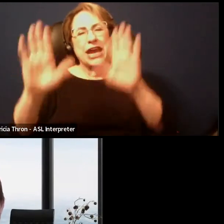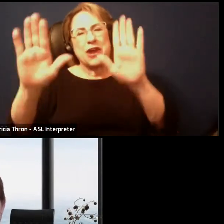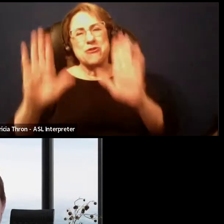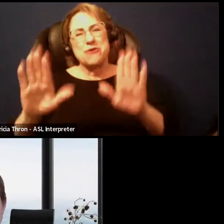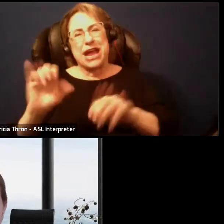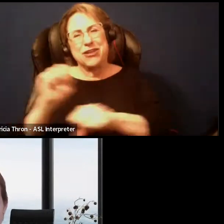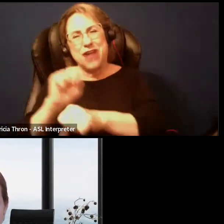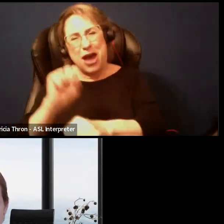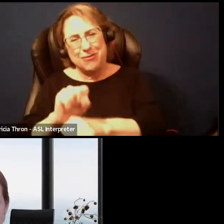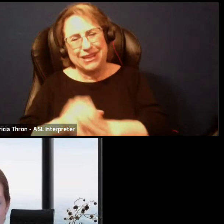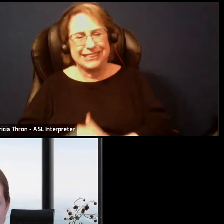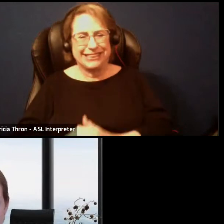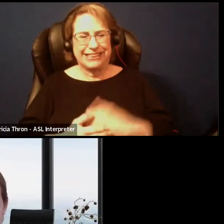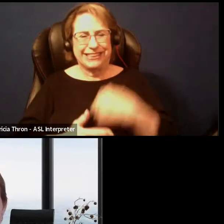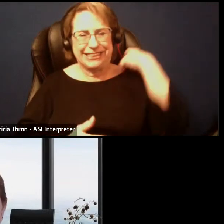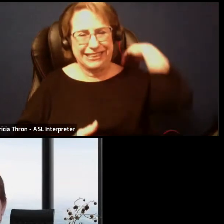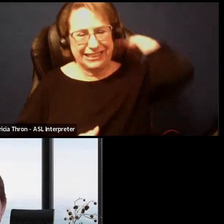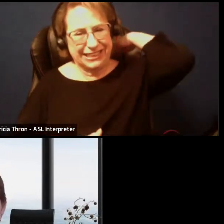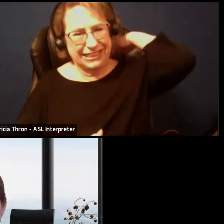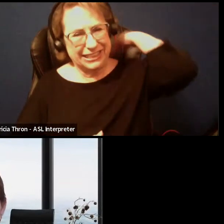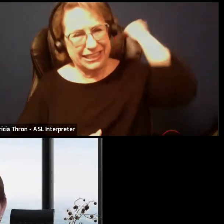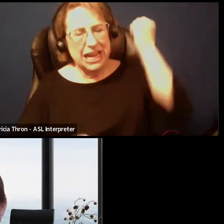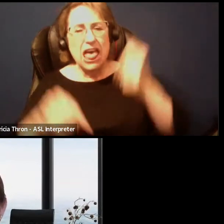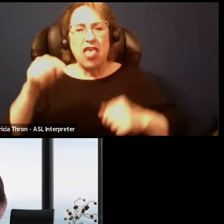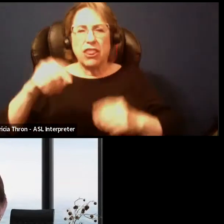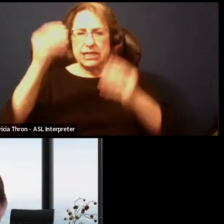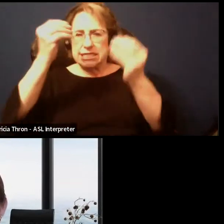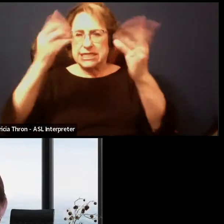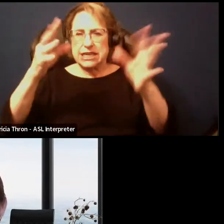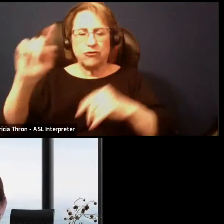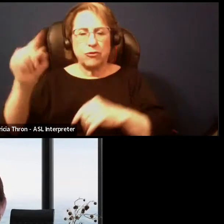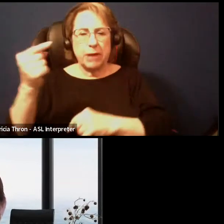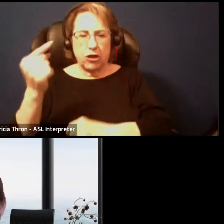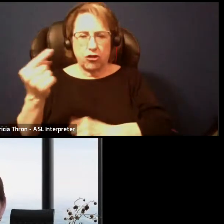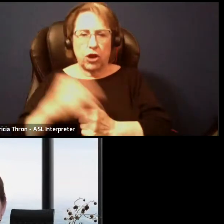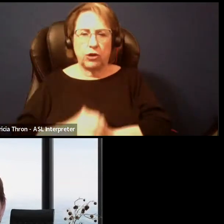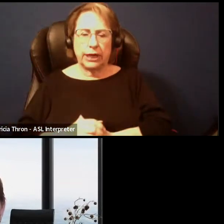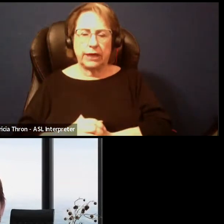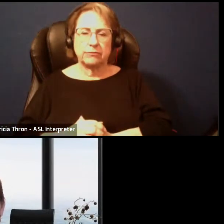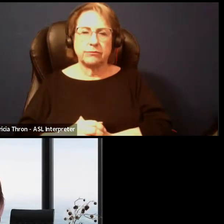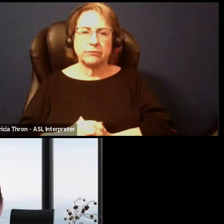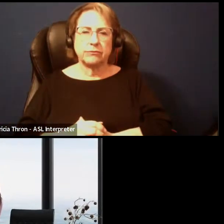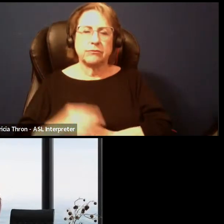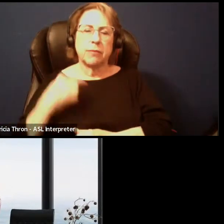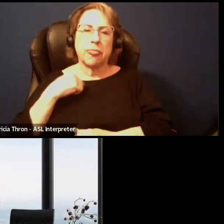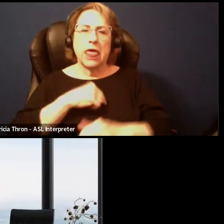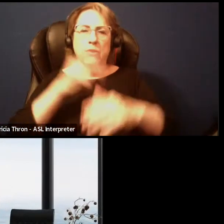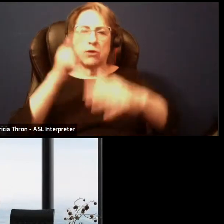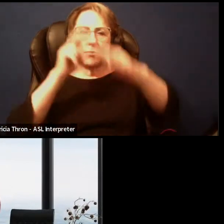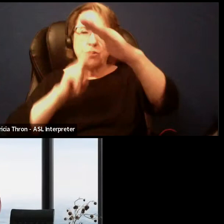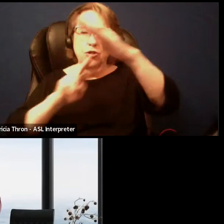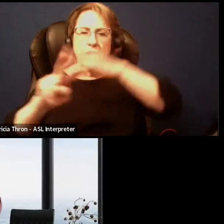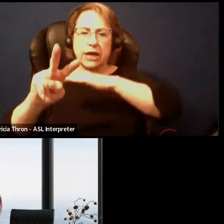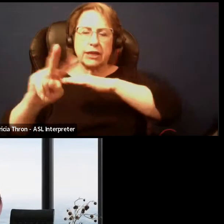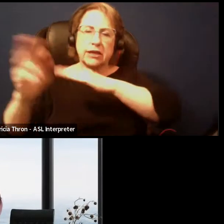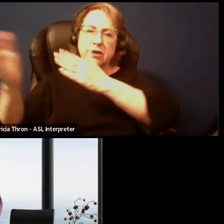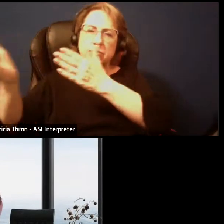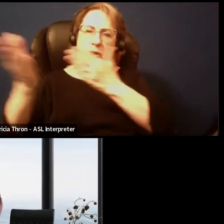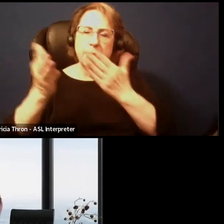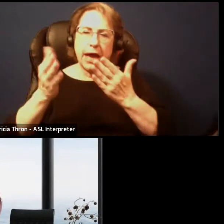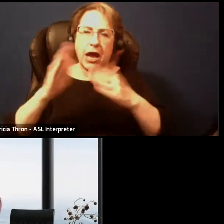All right. This is information only. This is information only. We're projected to bring back on October